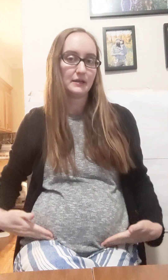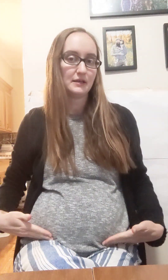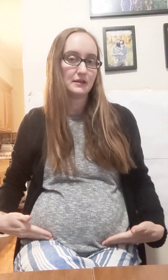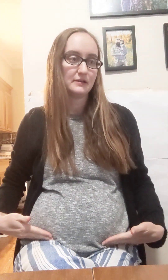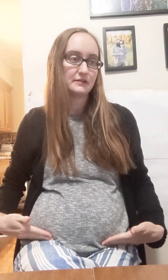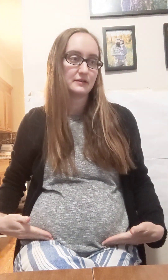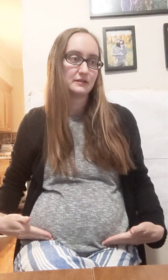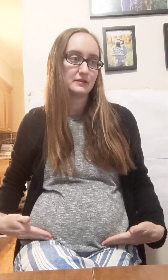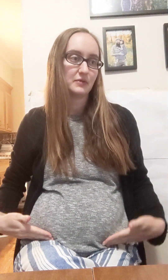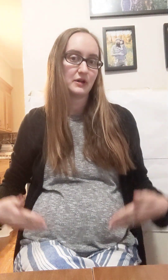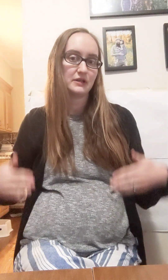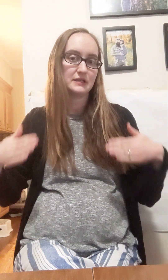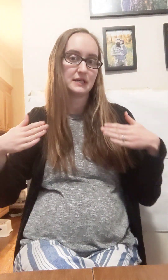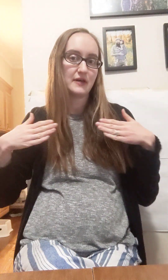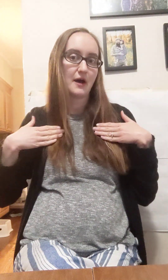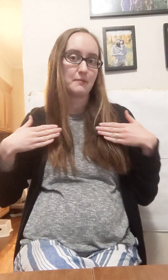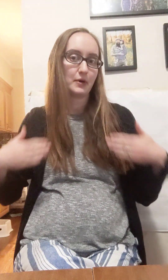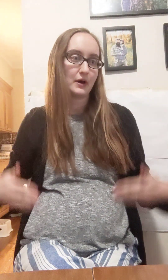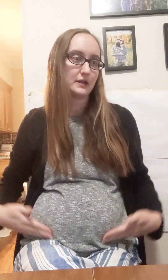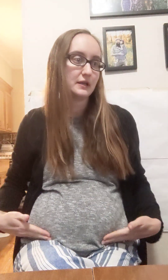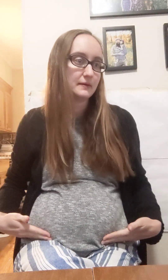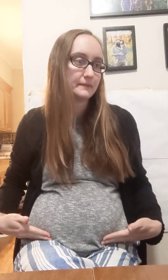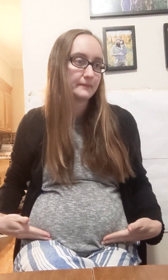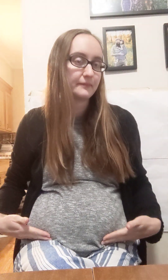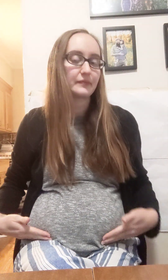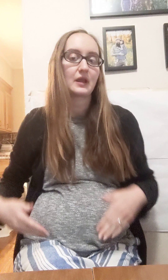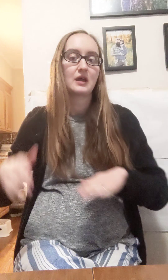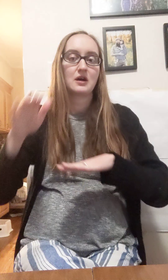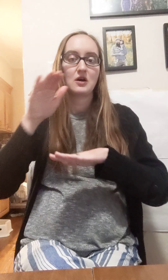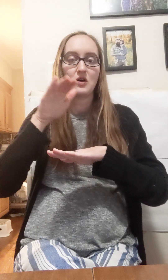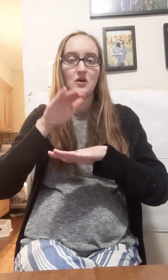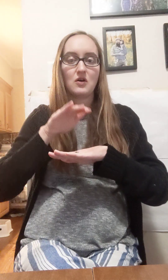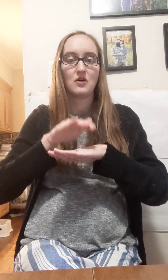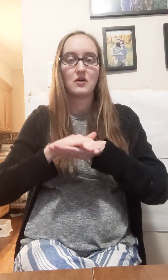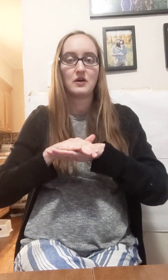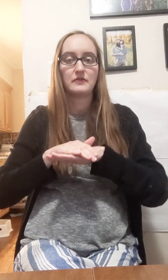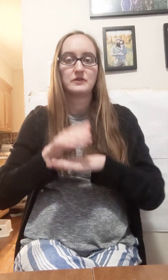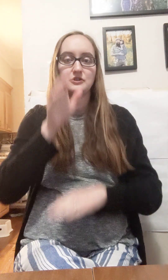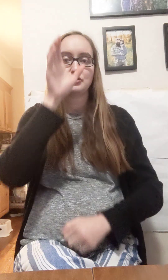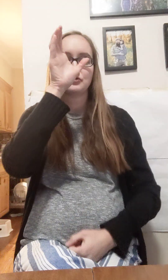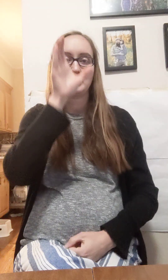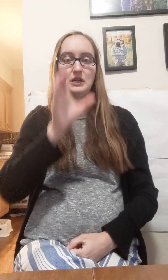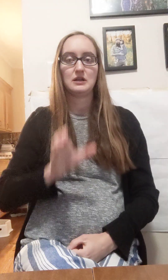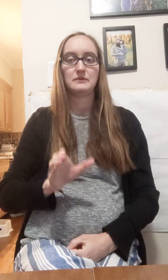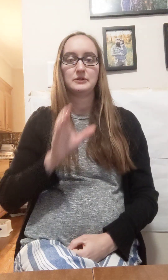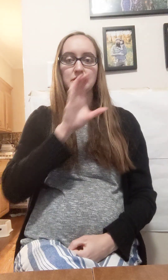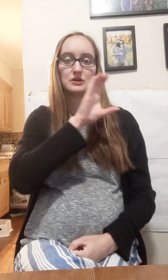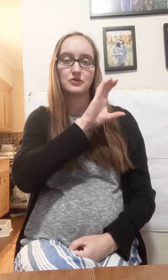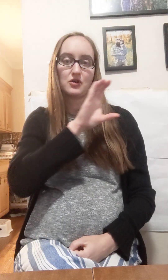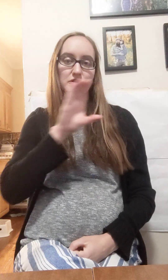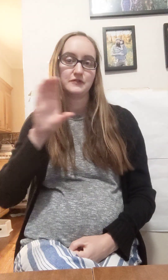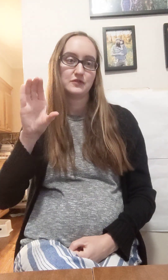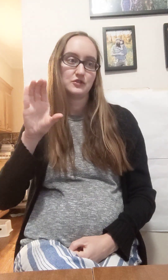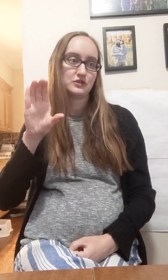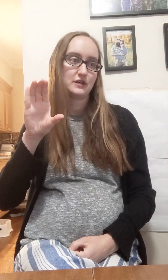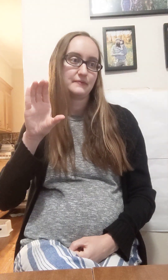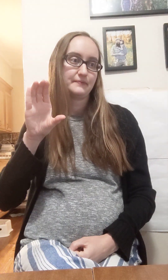Body is like that, body, on the tree, and I'm going to sign cross for tree.